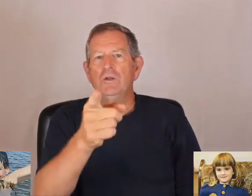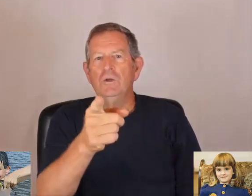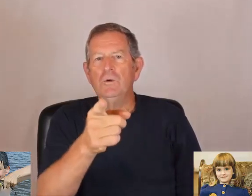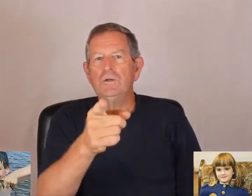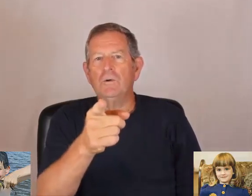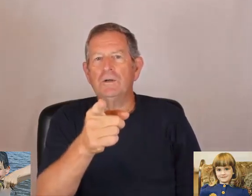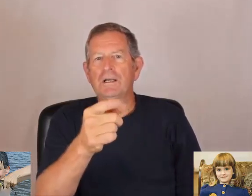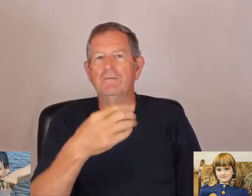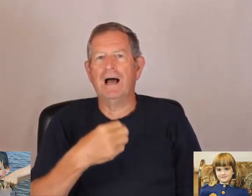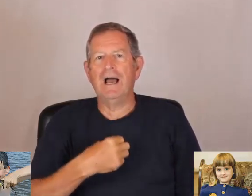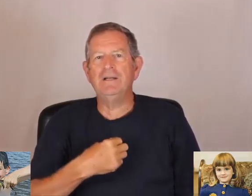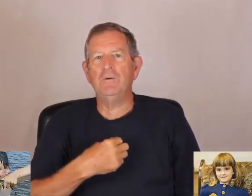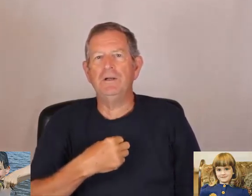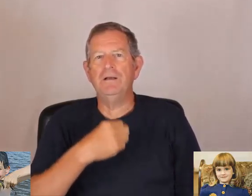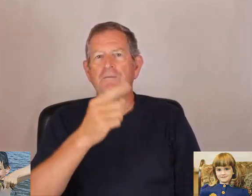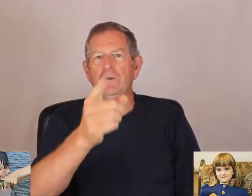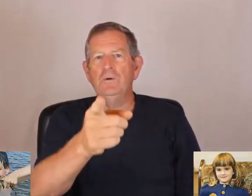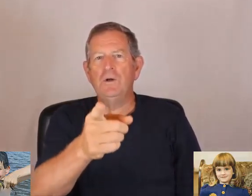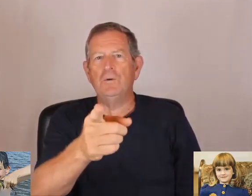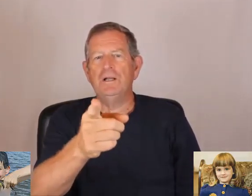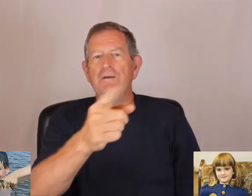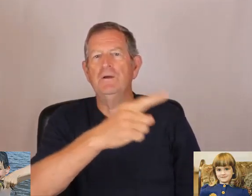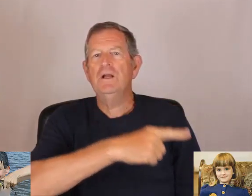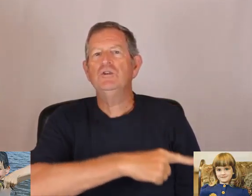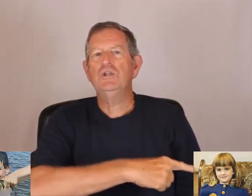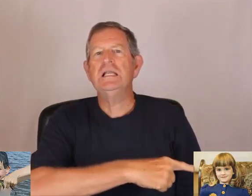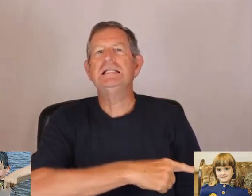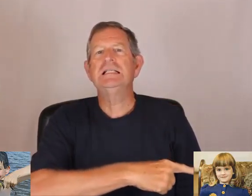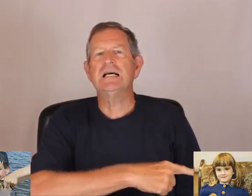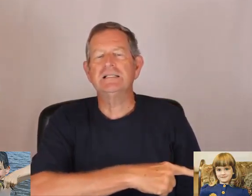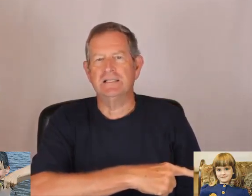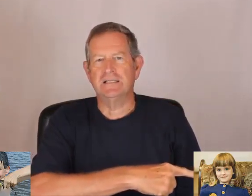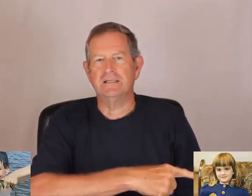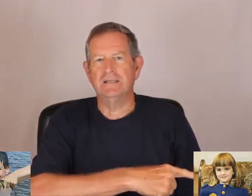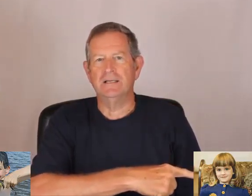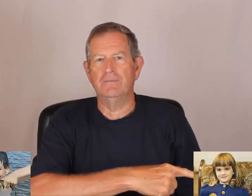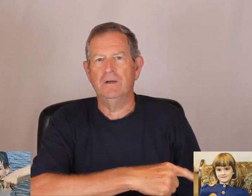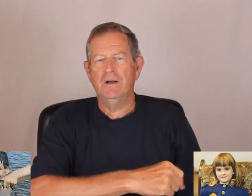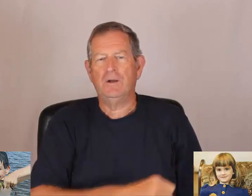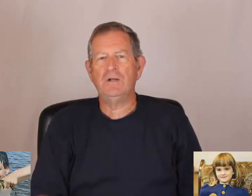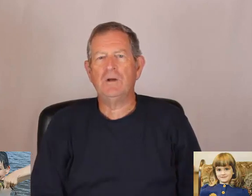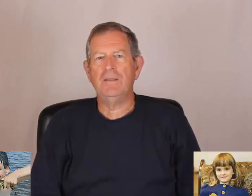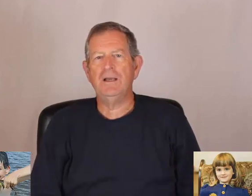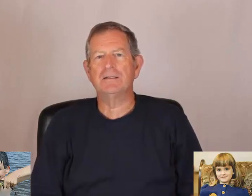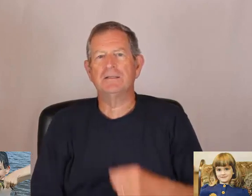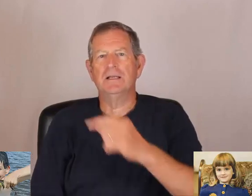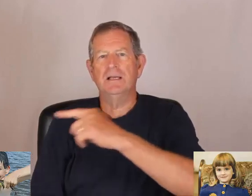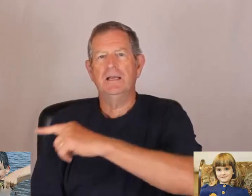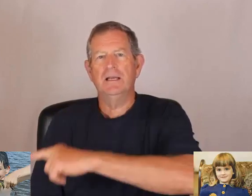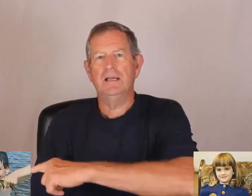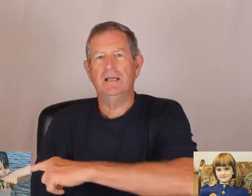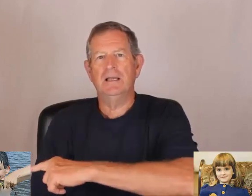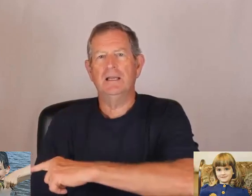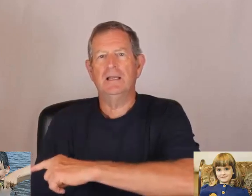you don't live. I don't live, you don't live, she doesn't live. Okay, try this.